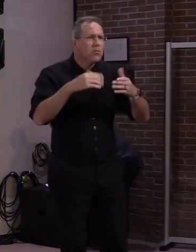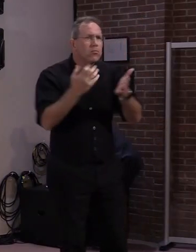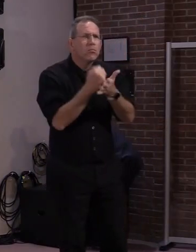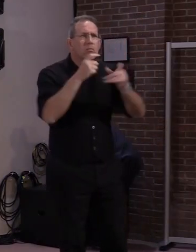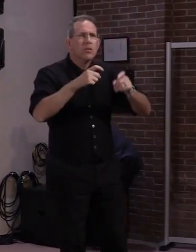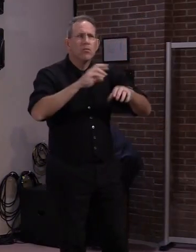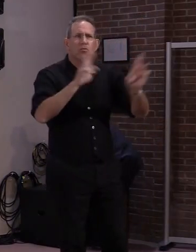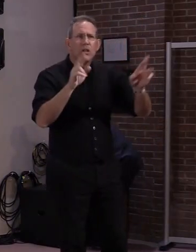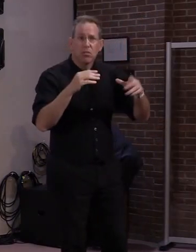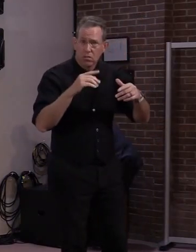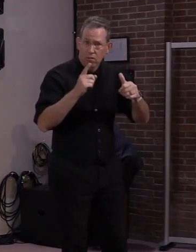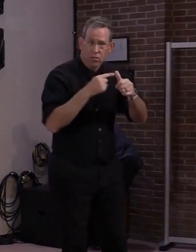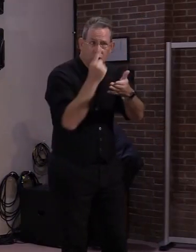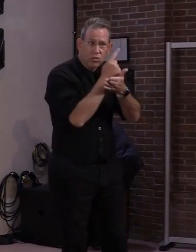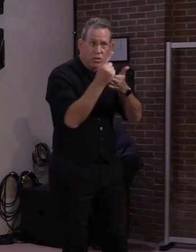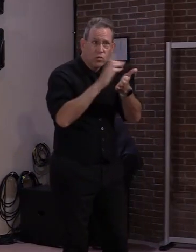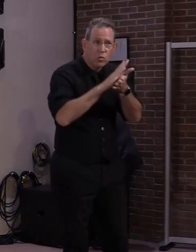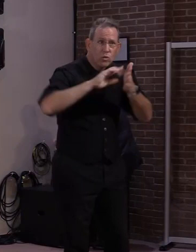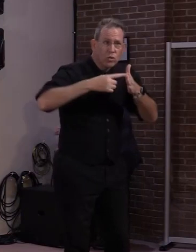started